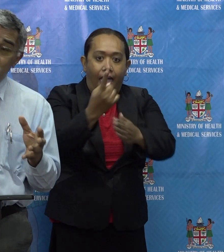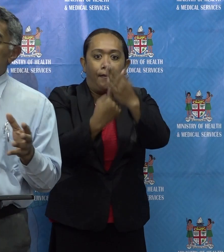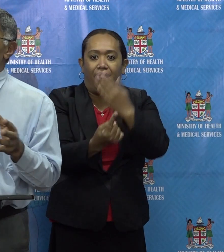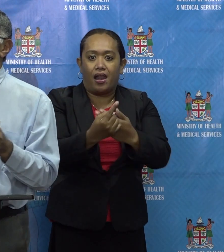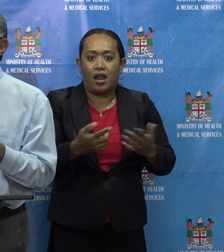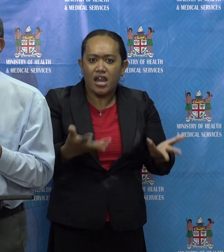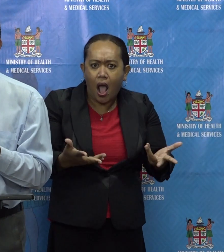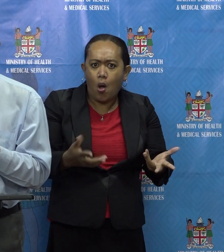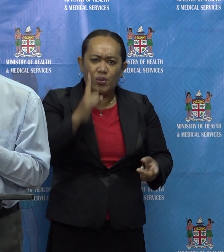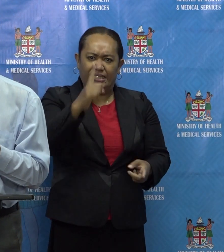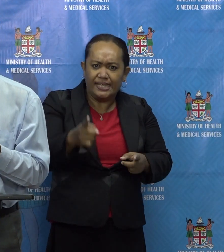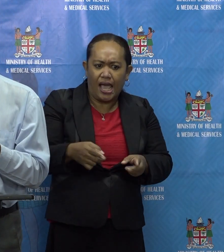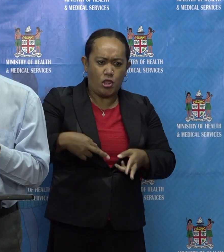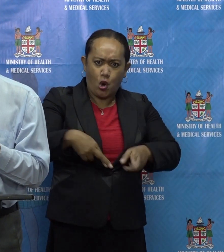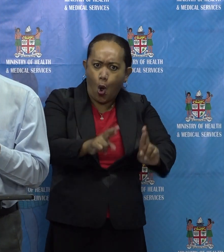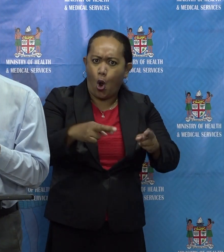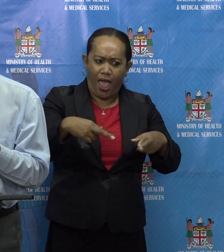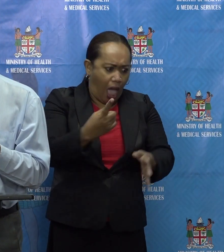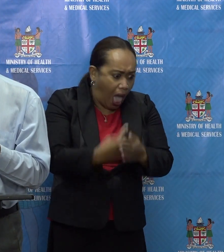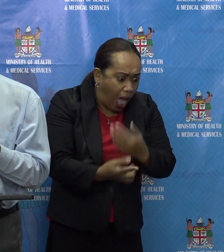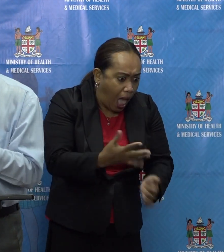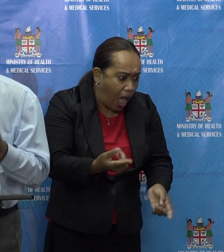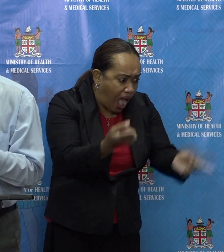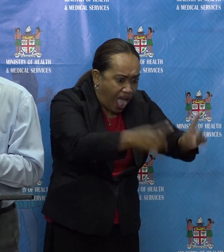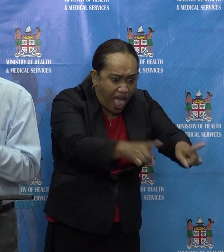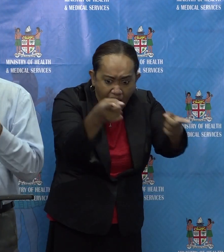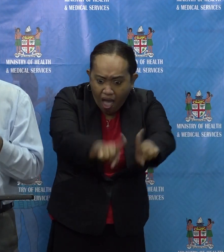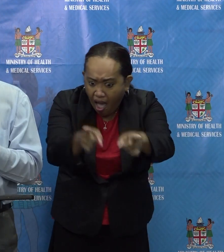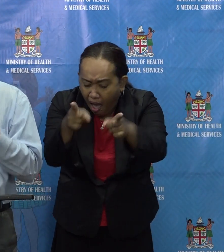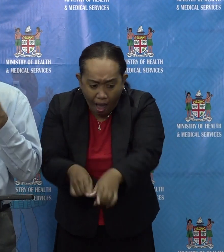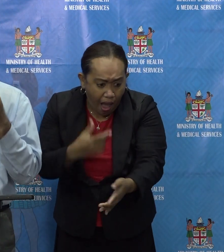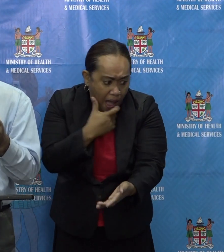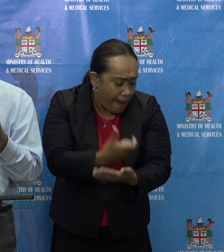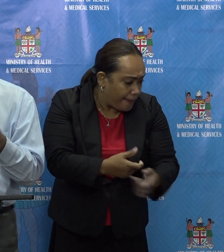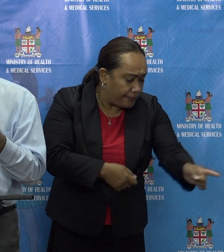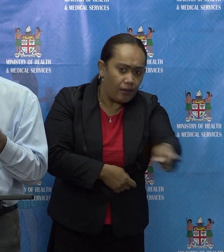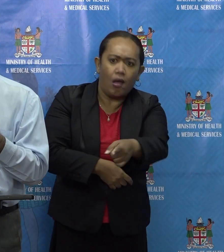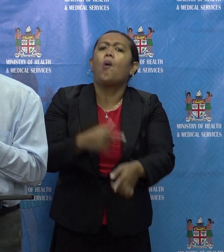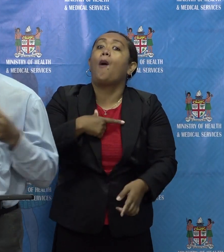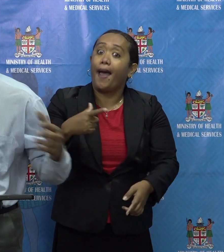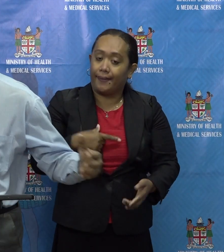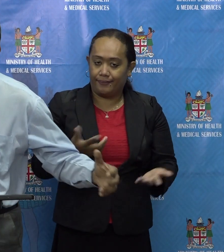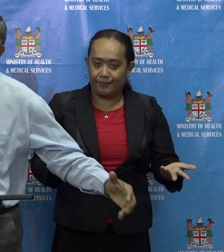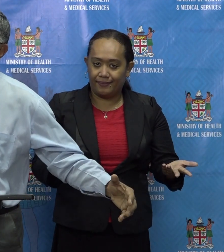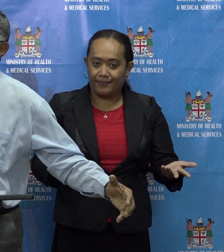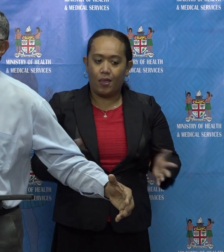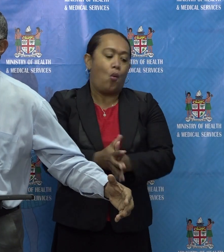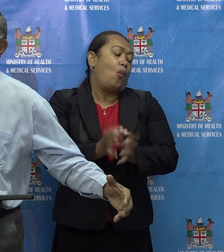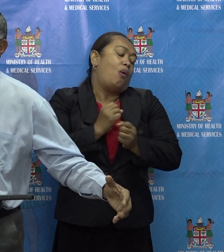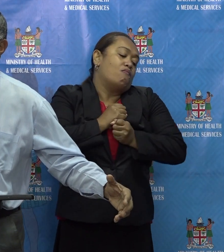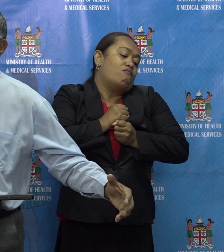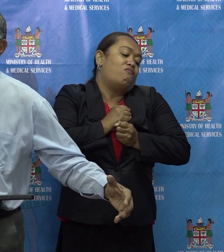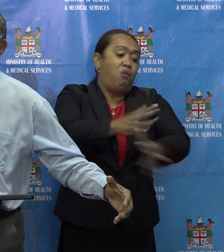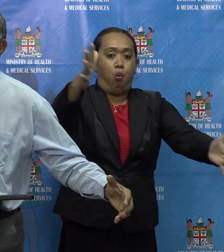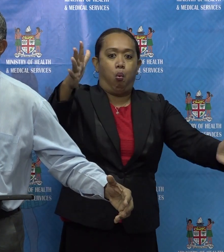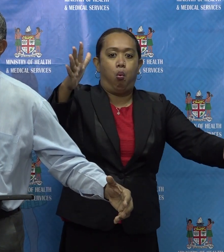becoming common things that you see on the road. The deaths are escalating and it's more visible because there's widespread